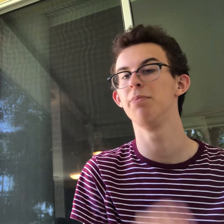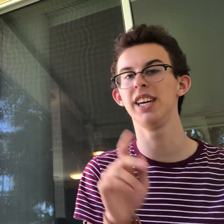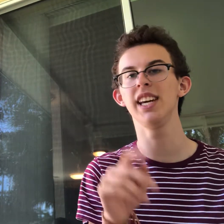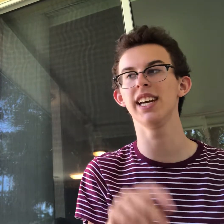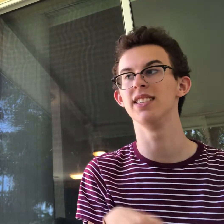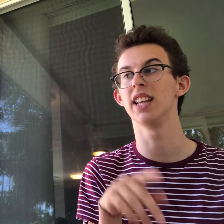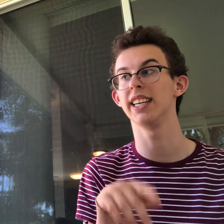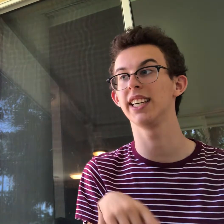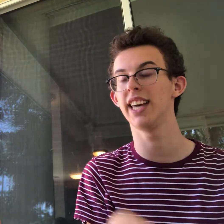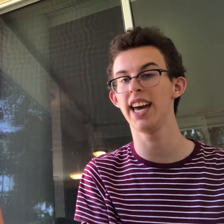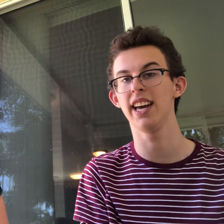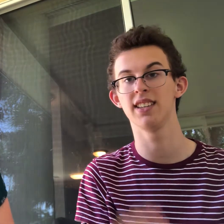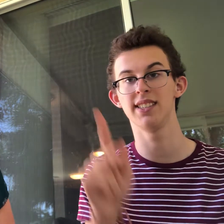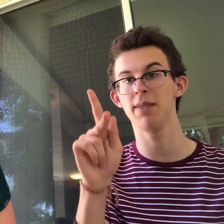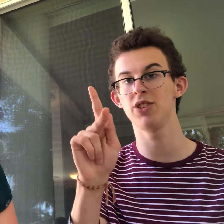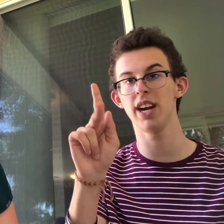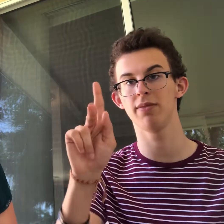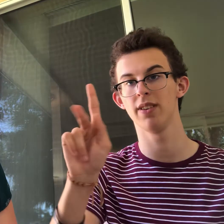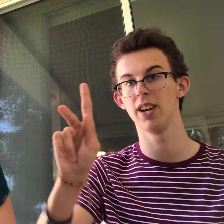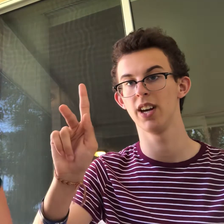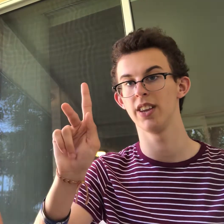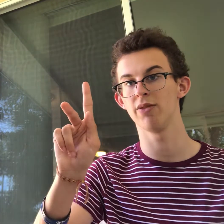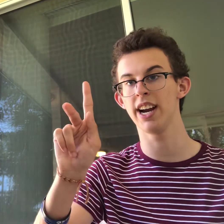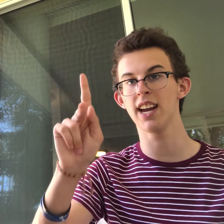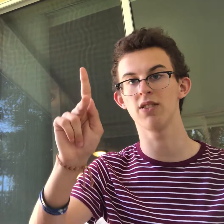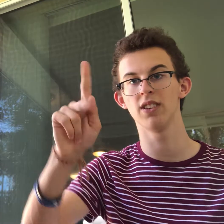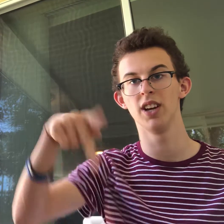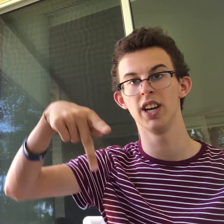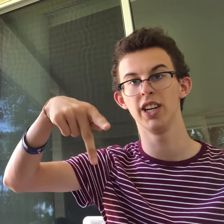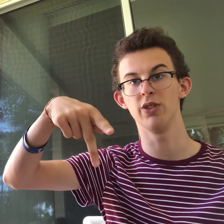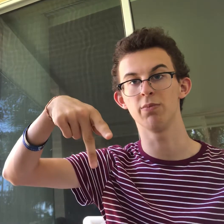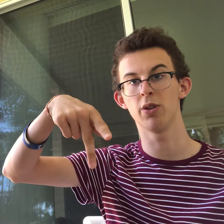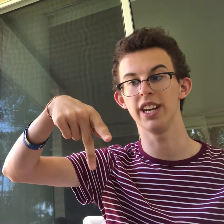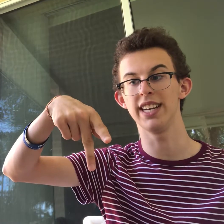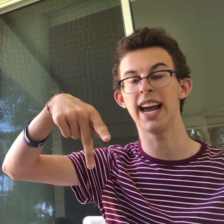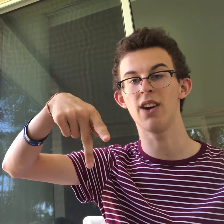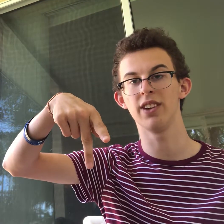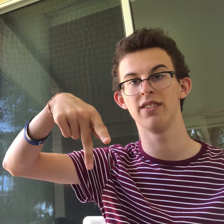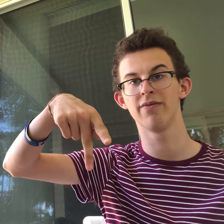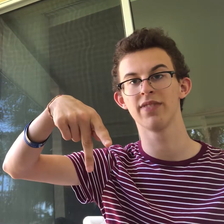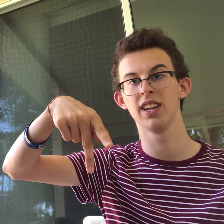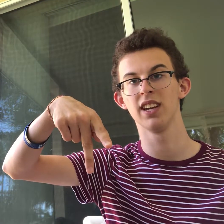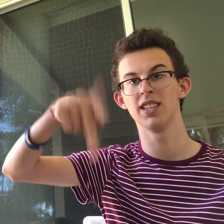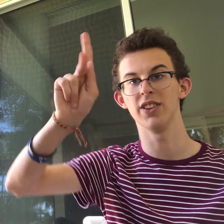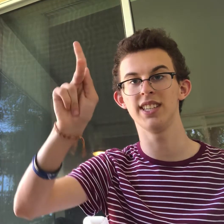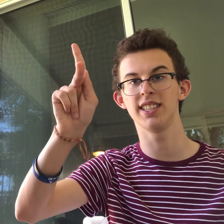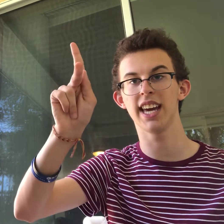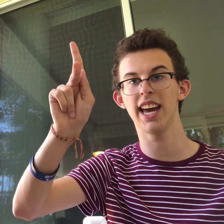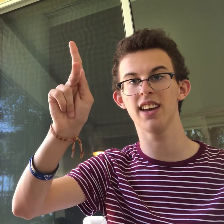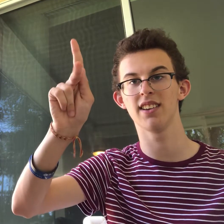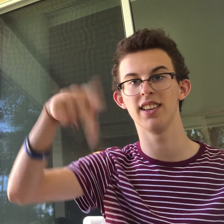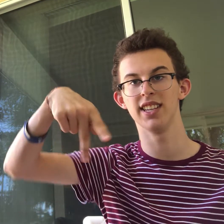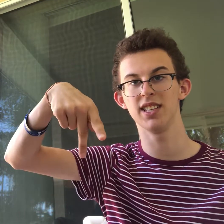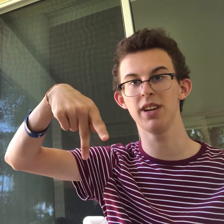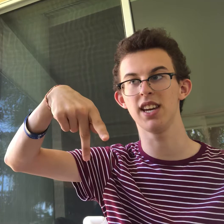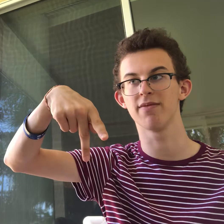P is like K, same shape, the right angle, you just put it down. So this is K, this is P.